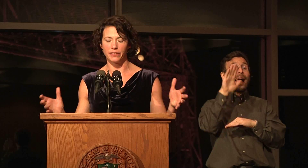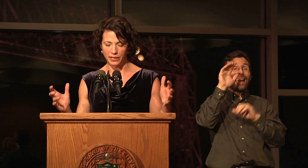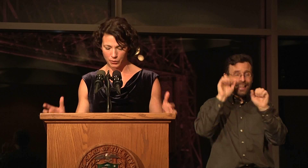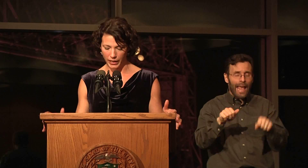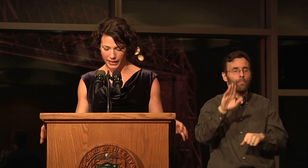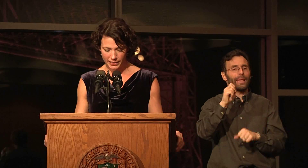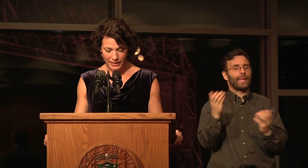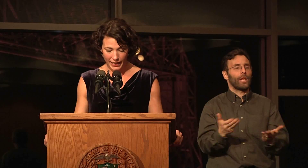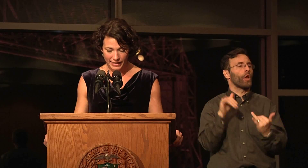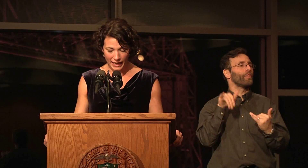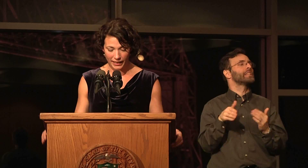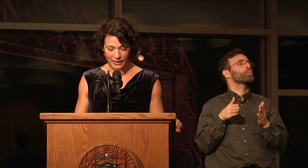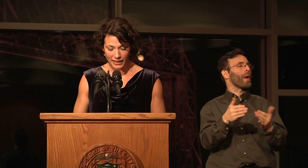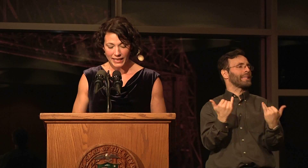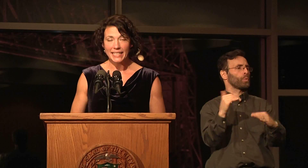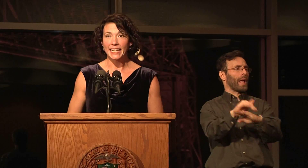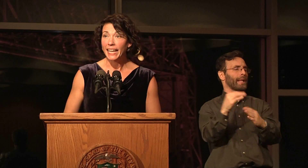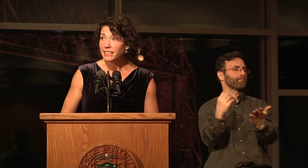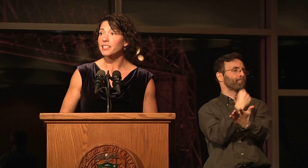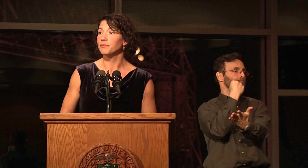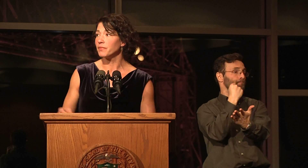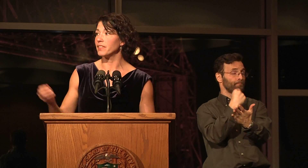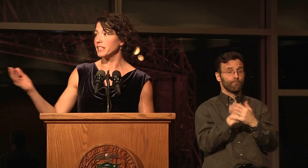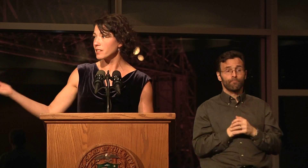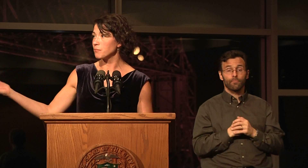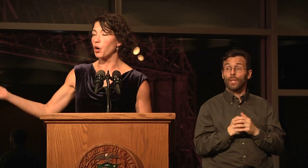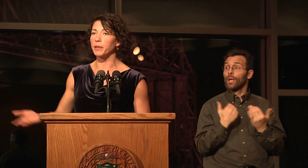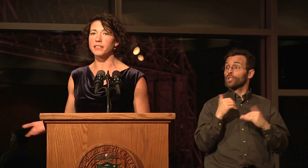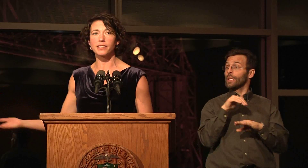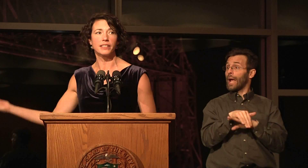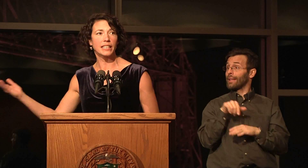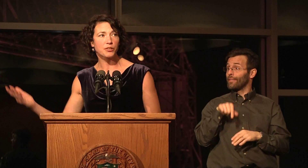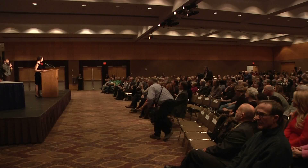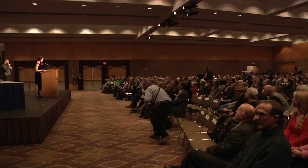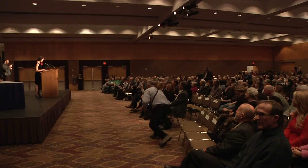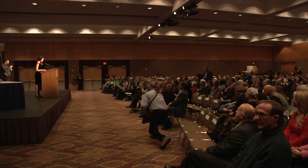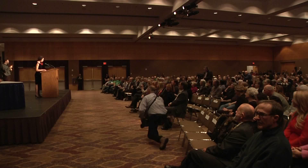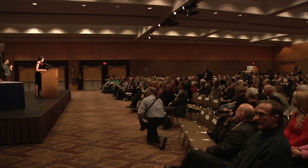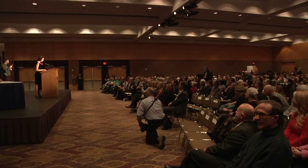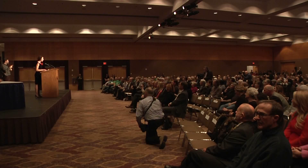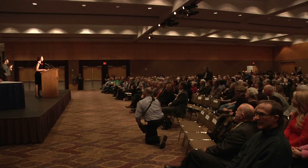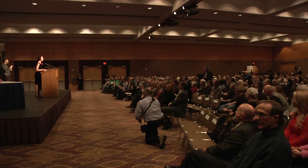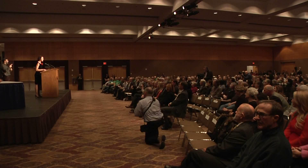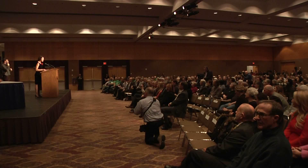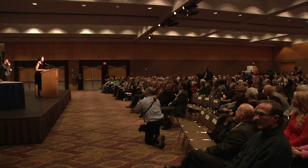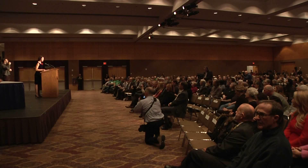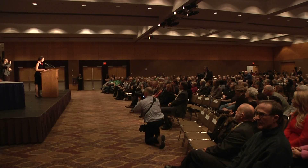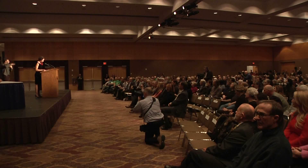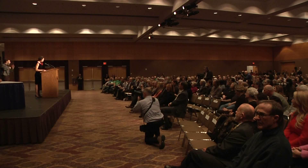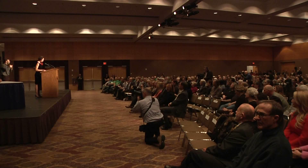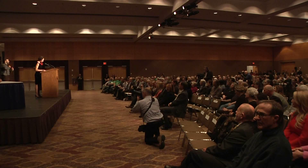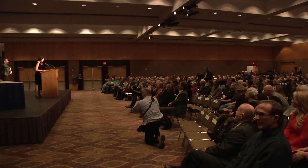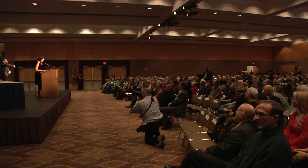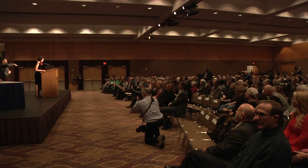here in this way tonight. And tonight, this moment is really, it is for all of